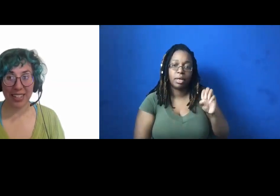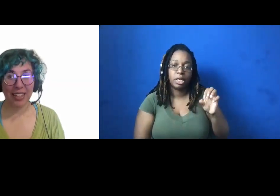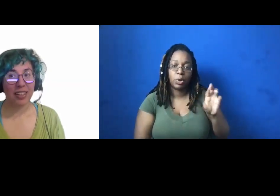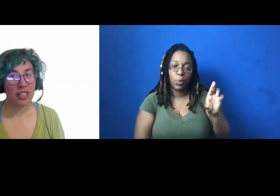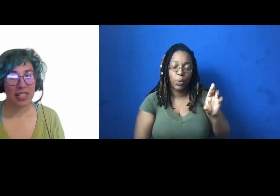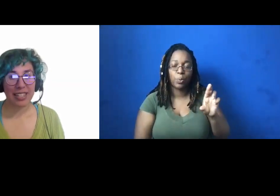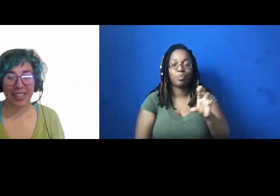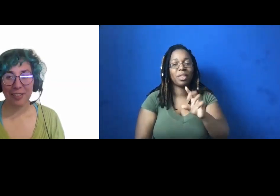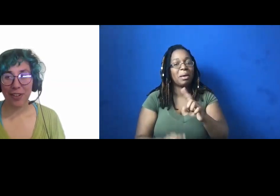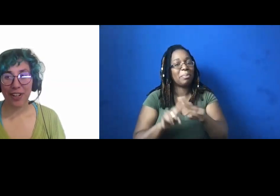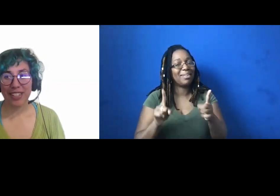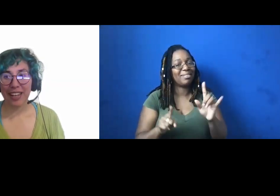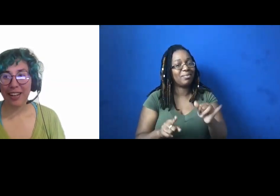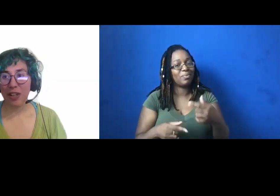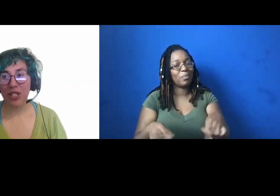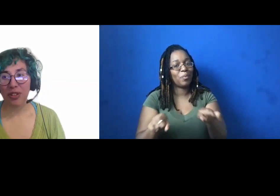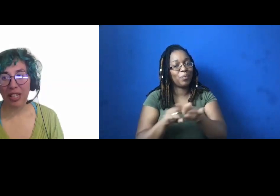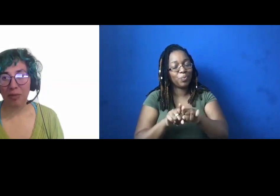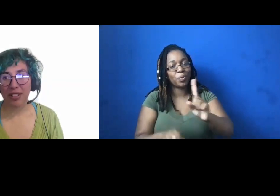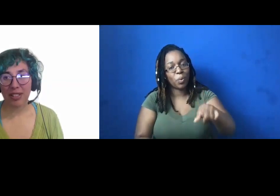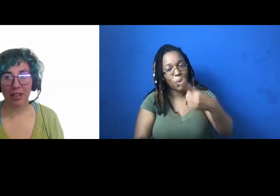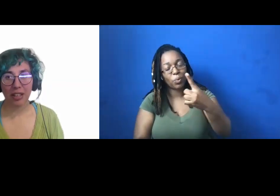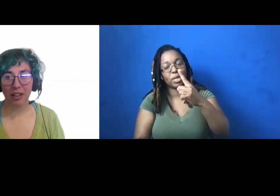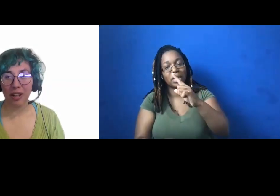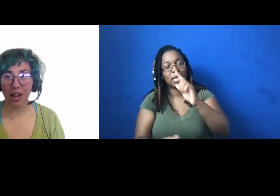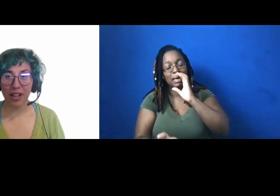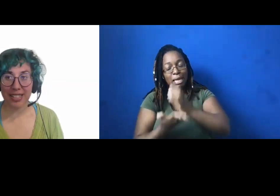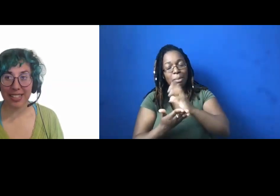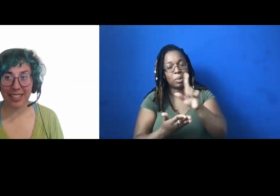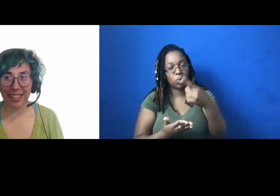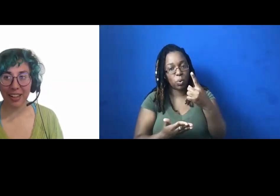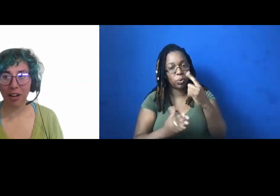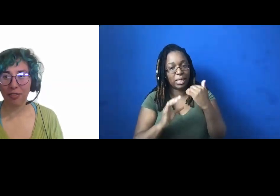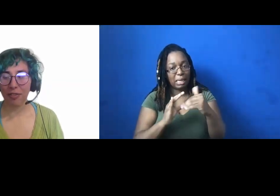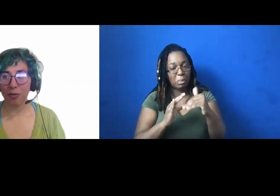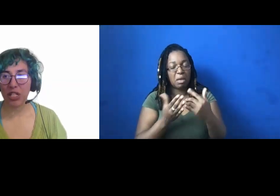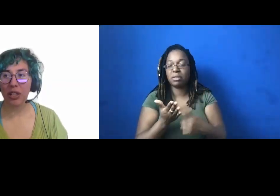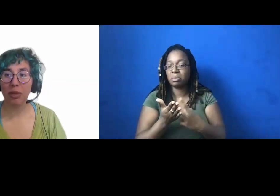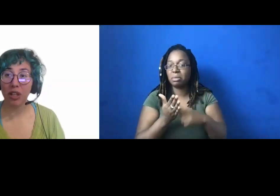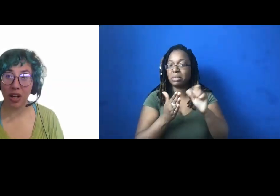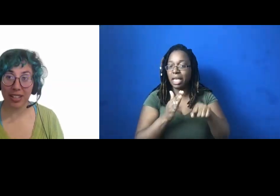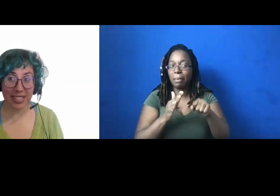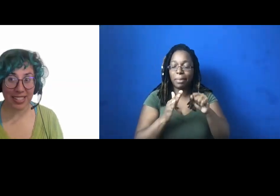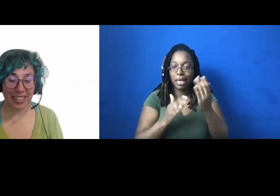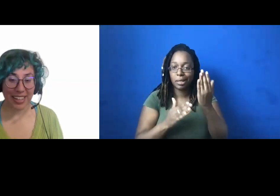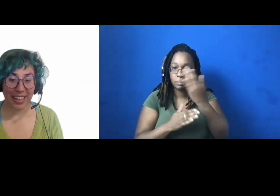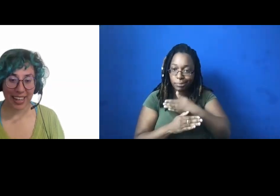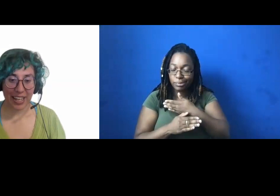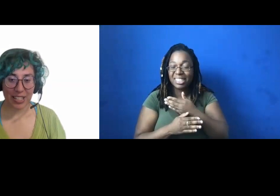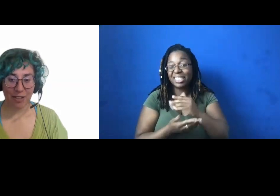emails. Just like font, image-only emails can get lost. A lot of information can be